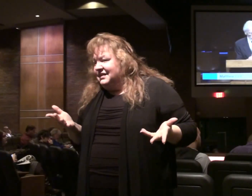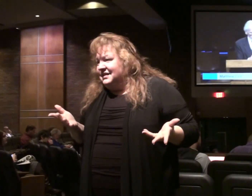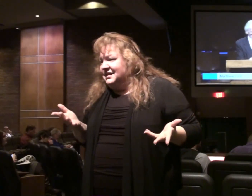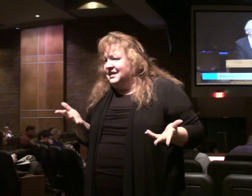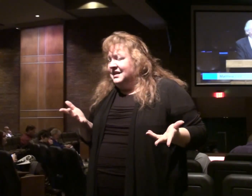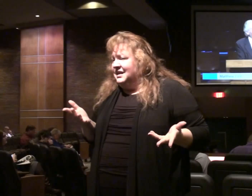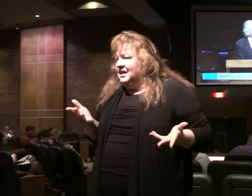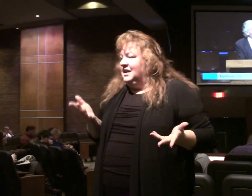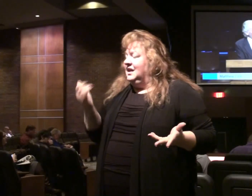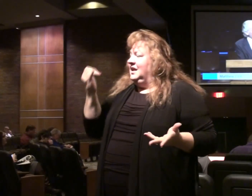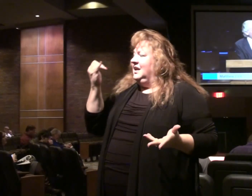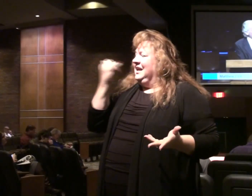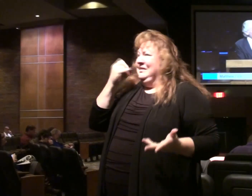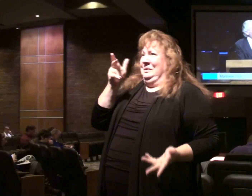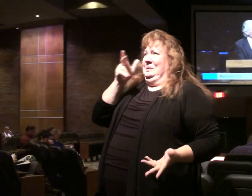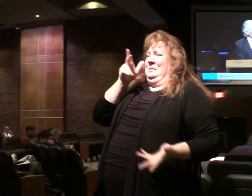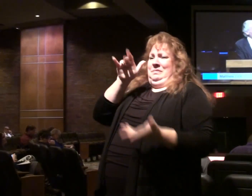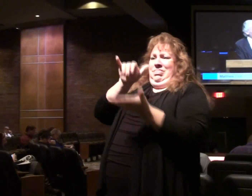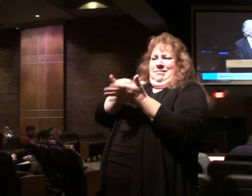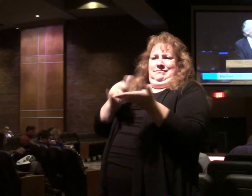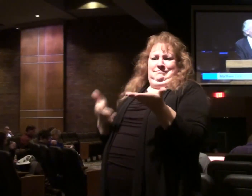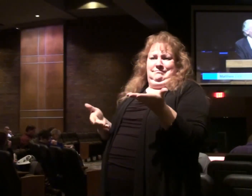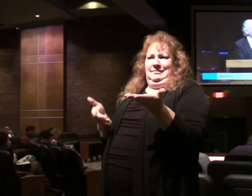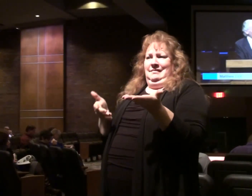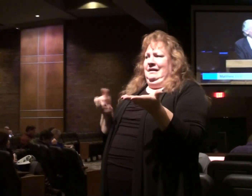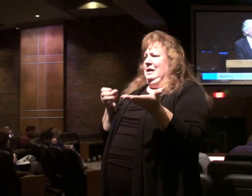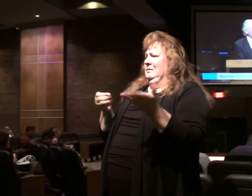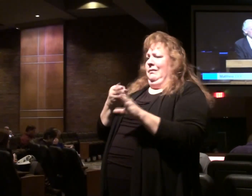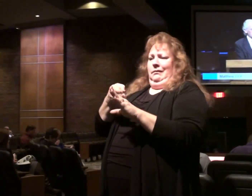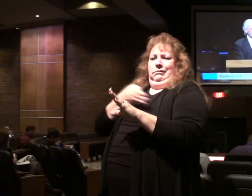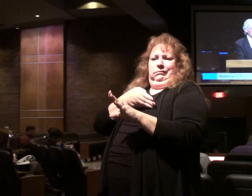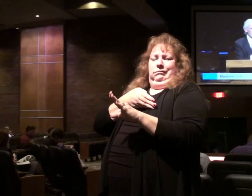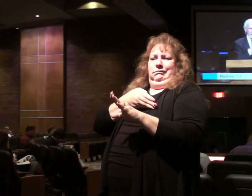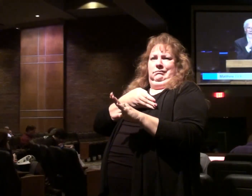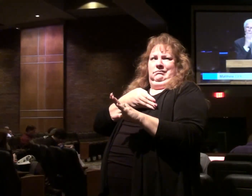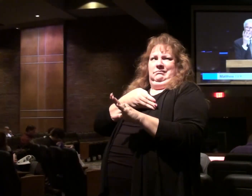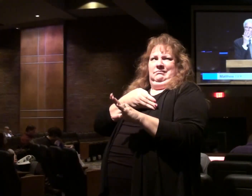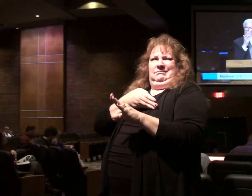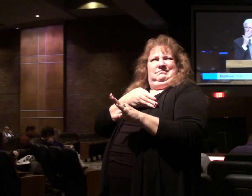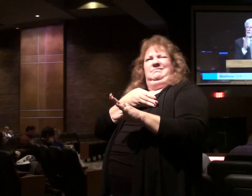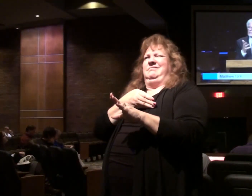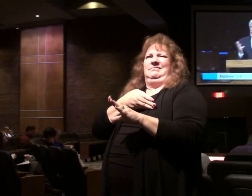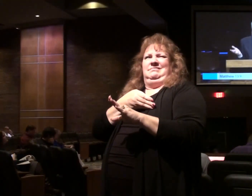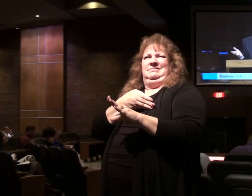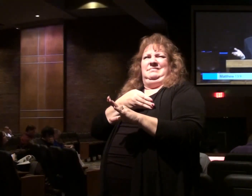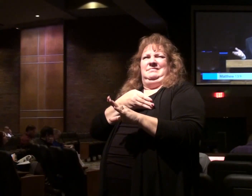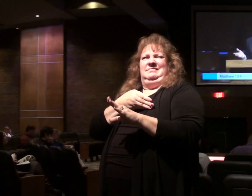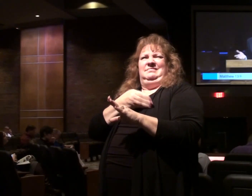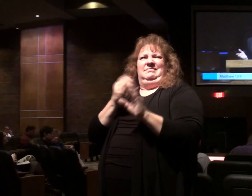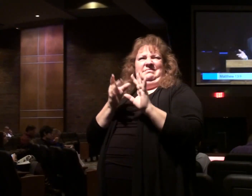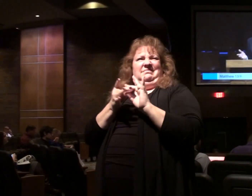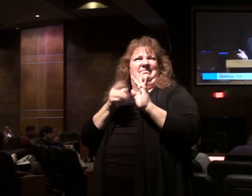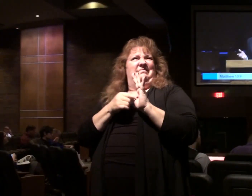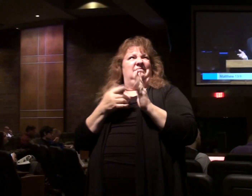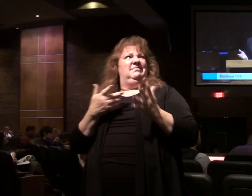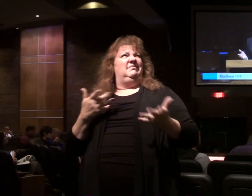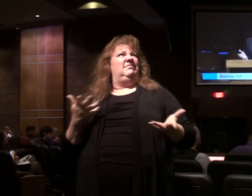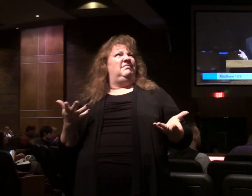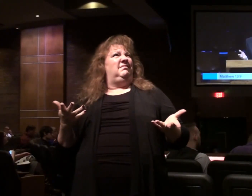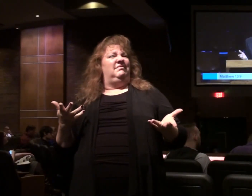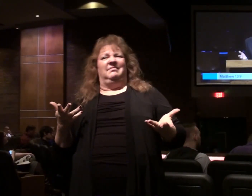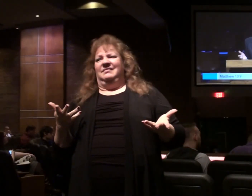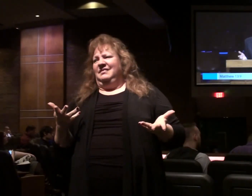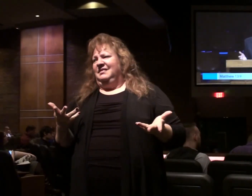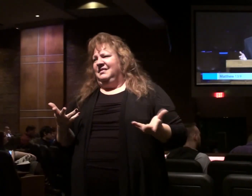Because if you just had that without any prior, you'd say, what was Christ talking about here?